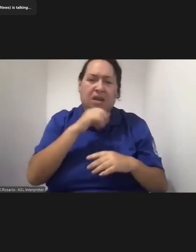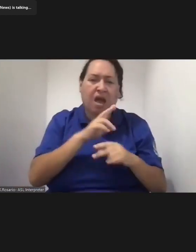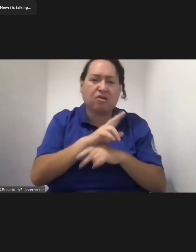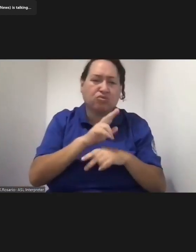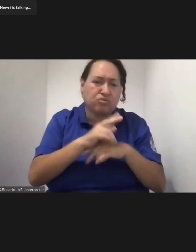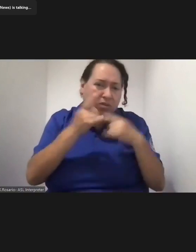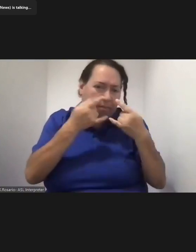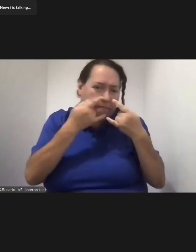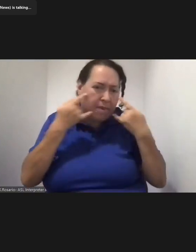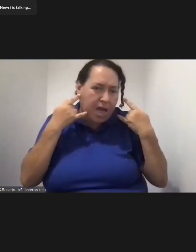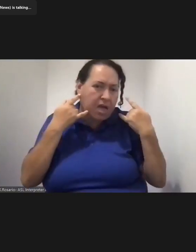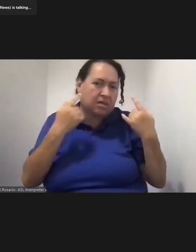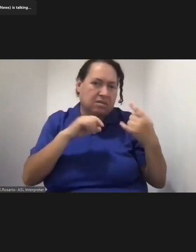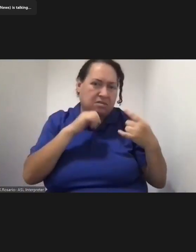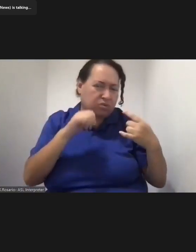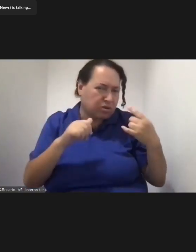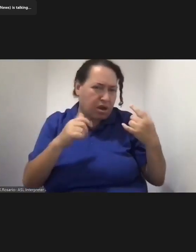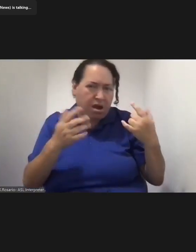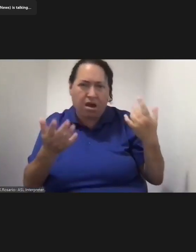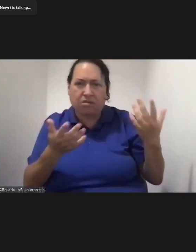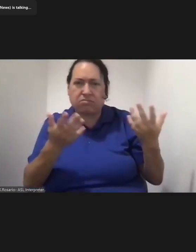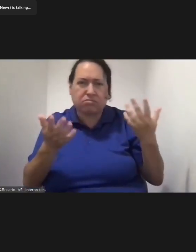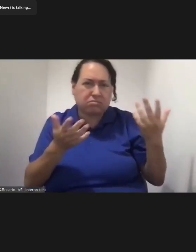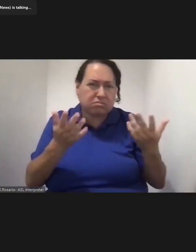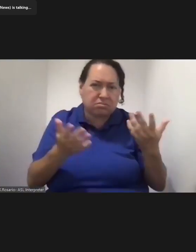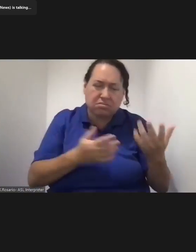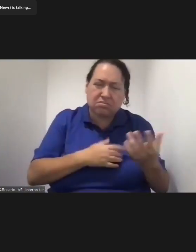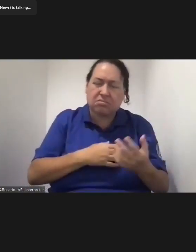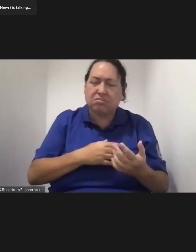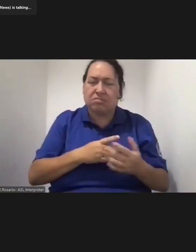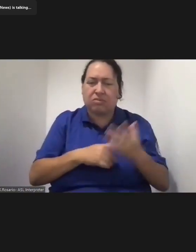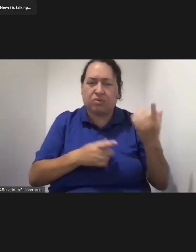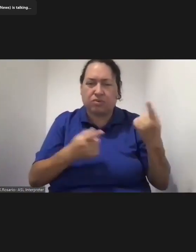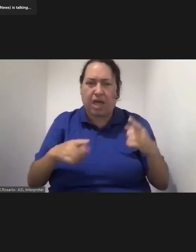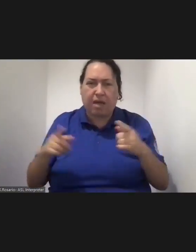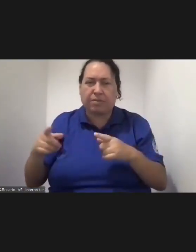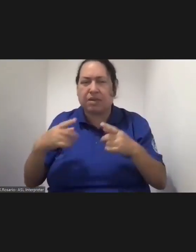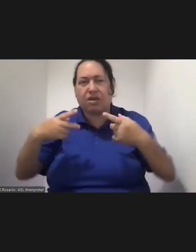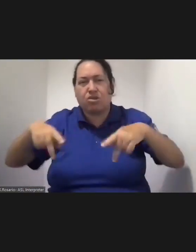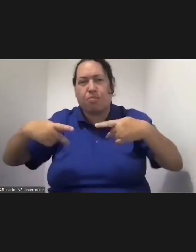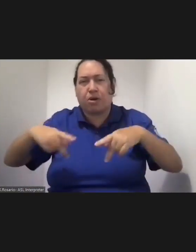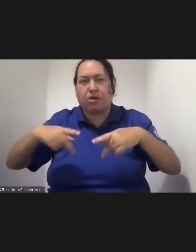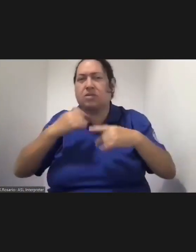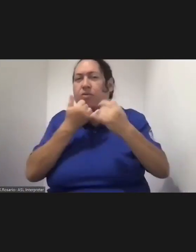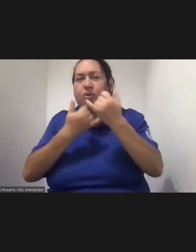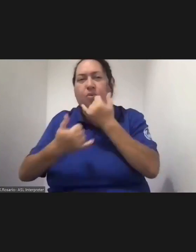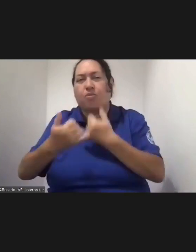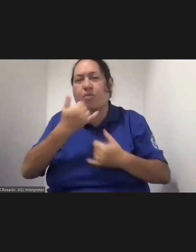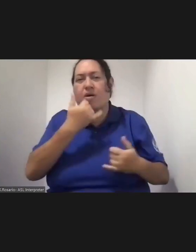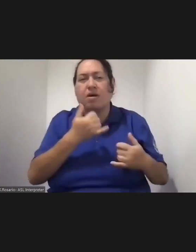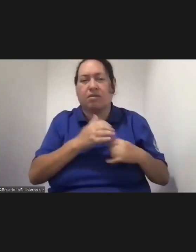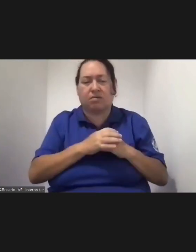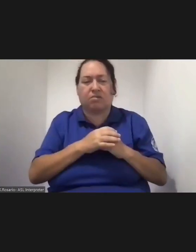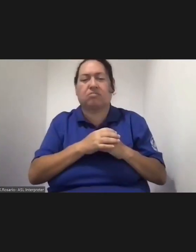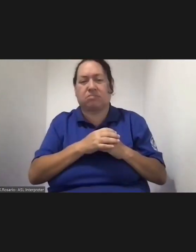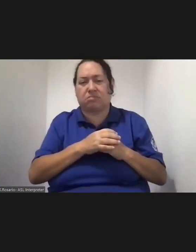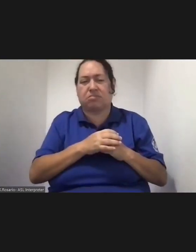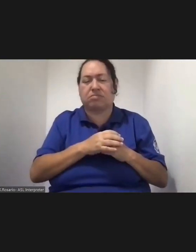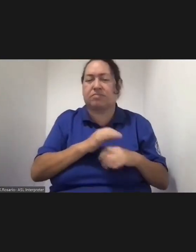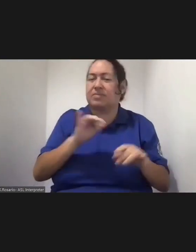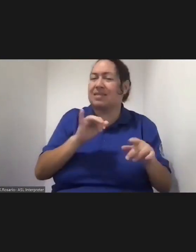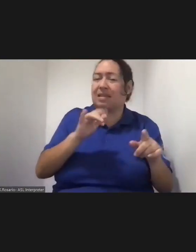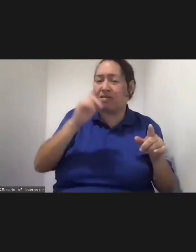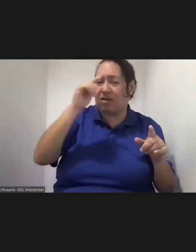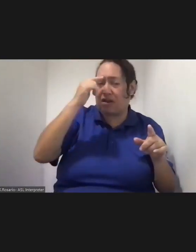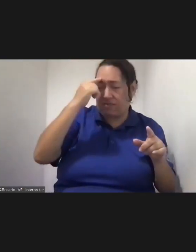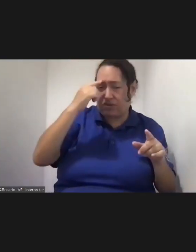what exactly was happening at these parties that was wrong? that like the governor mentioned, that when you let